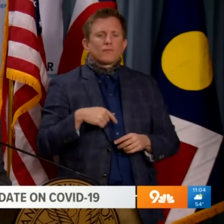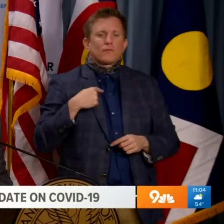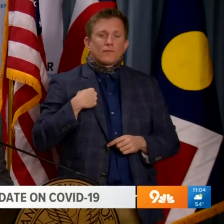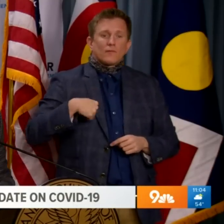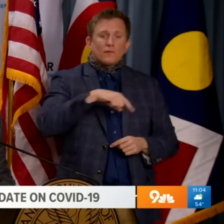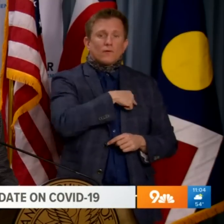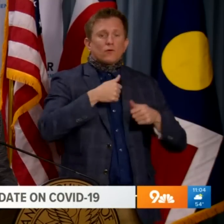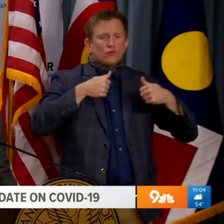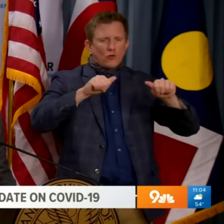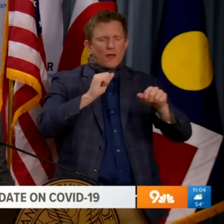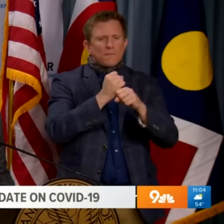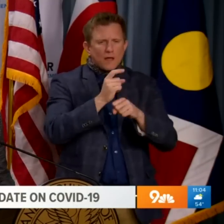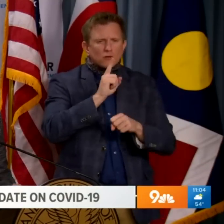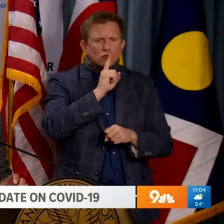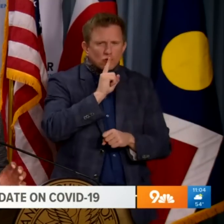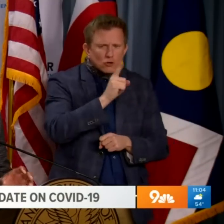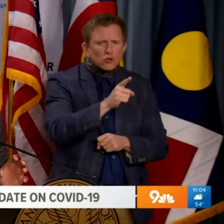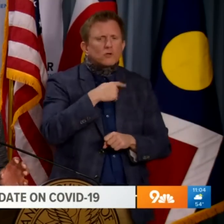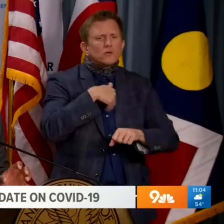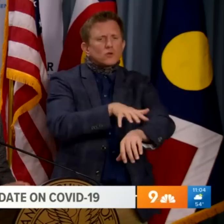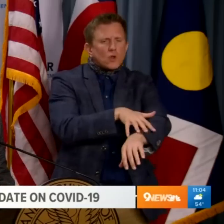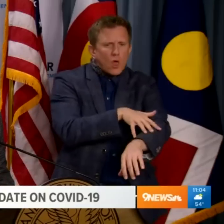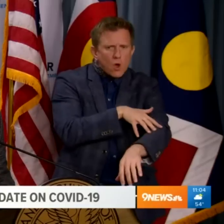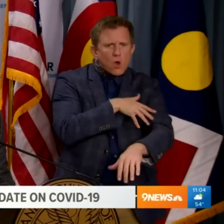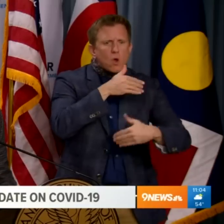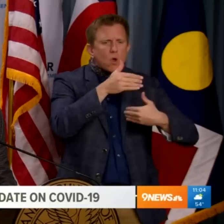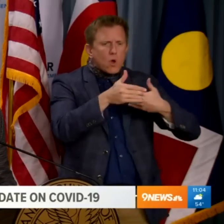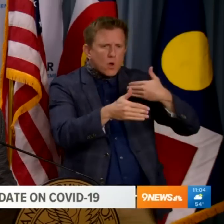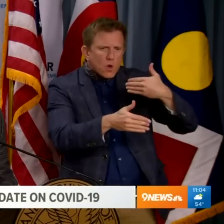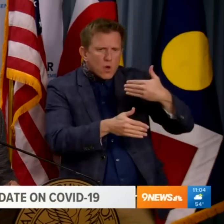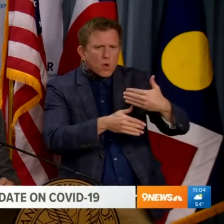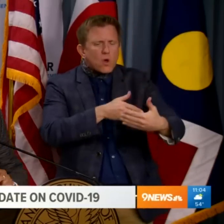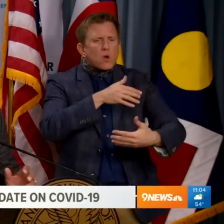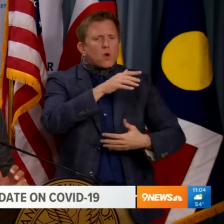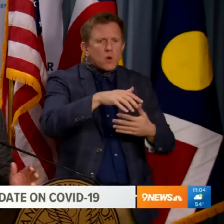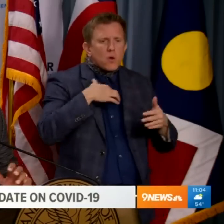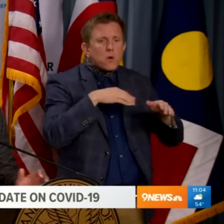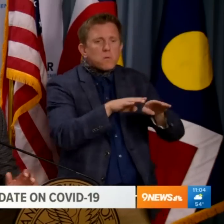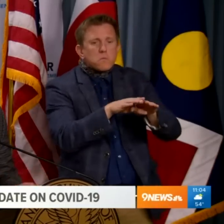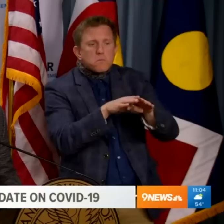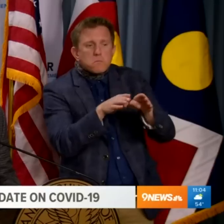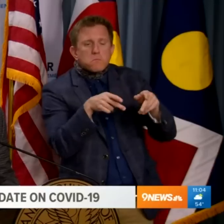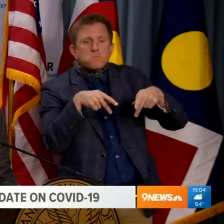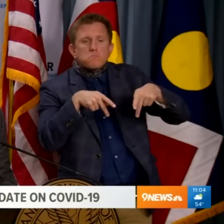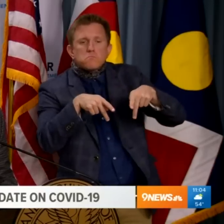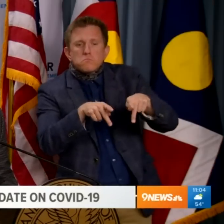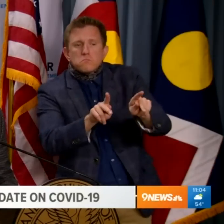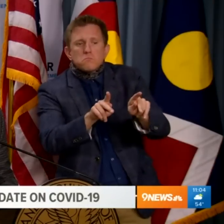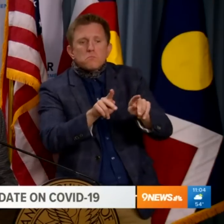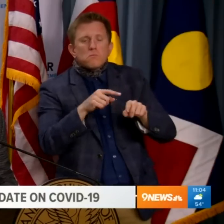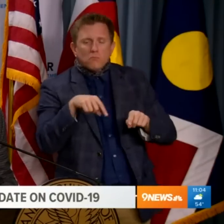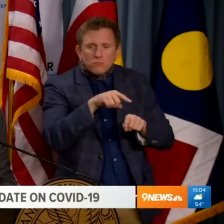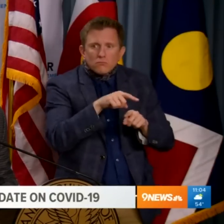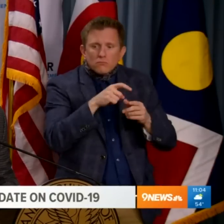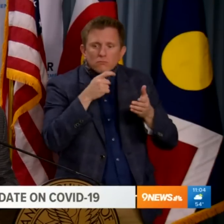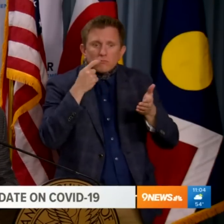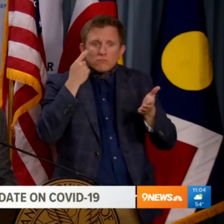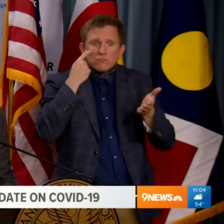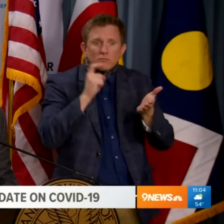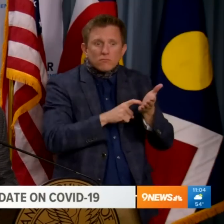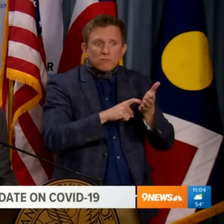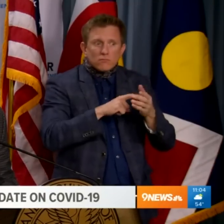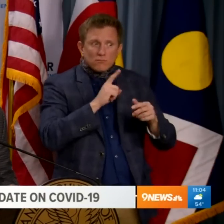top criteria that we talked about for weeks now in terms of how we can begin to loosen some of our